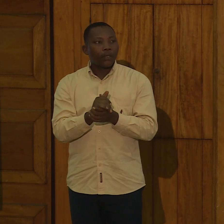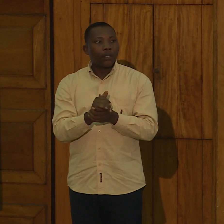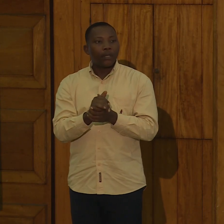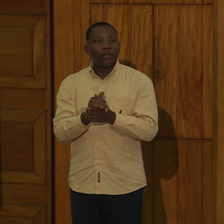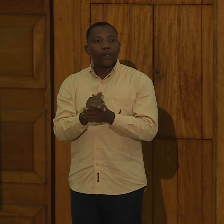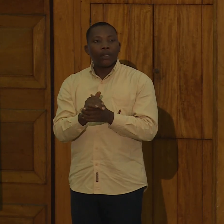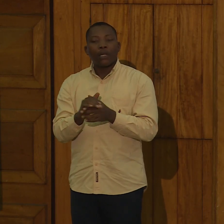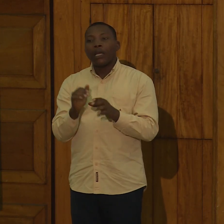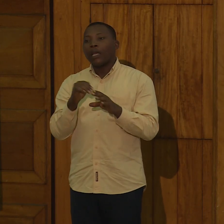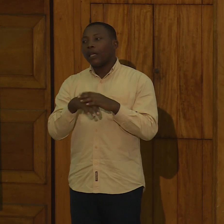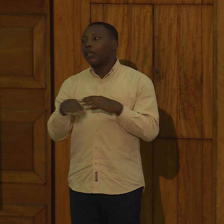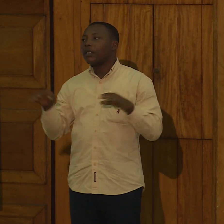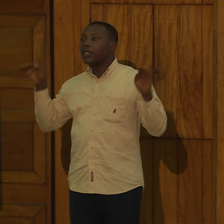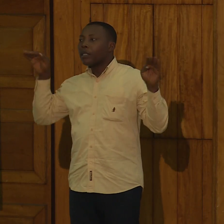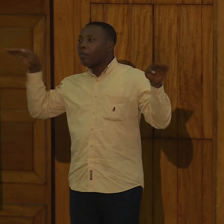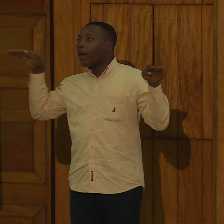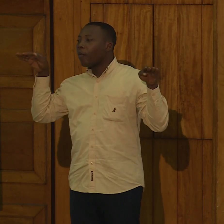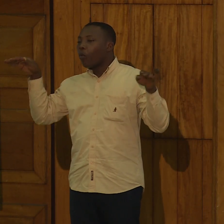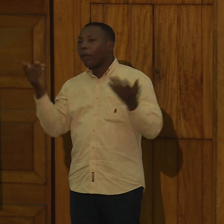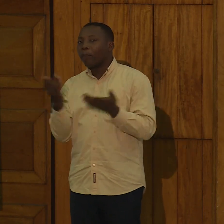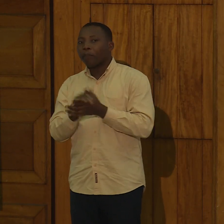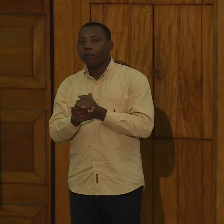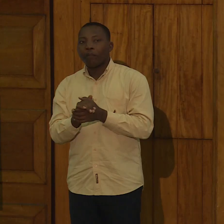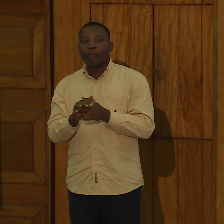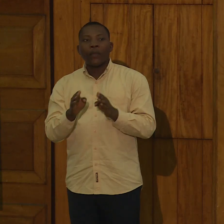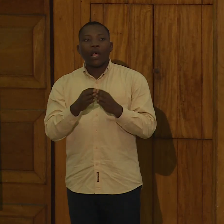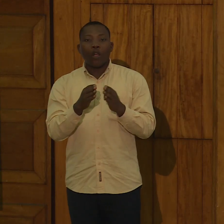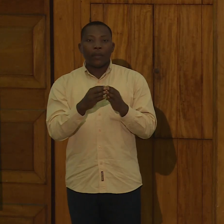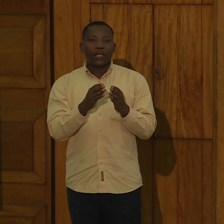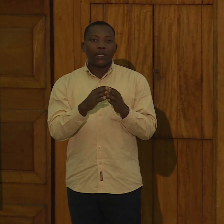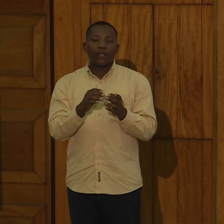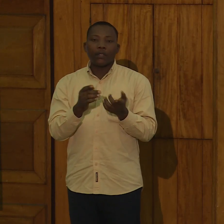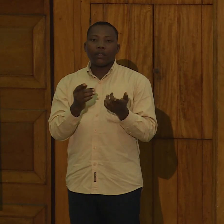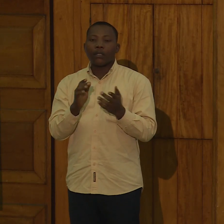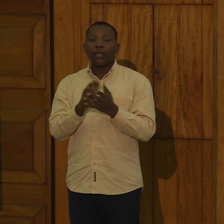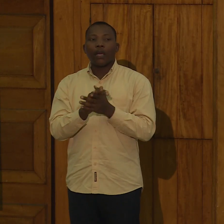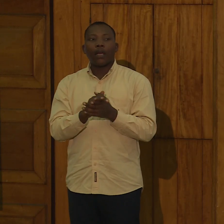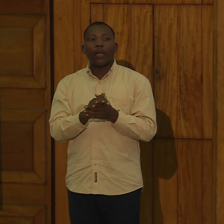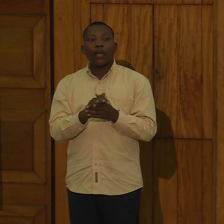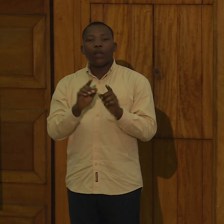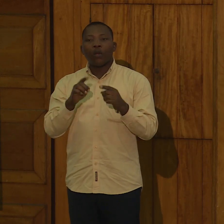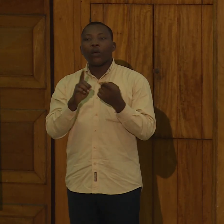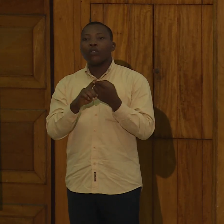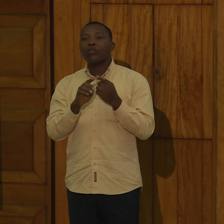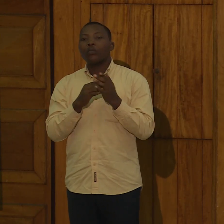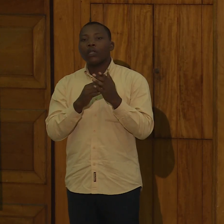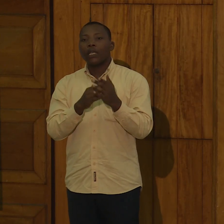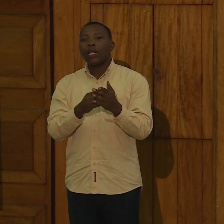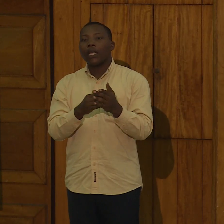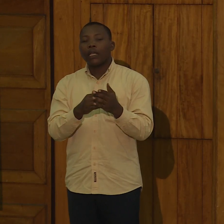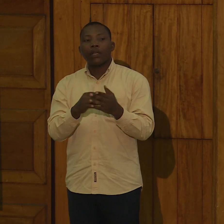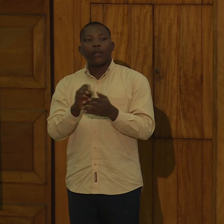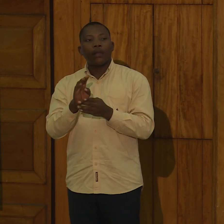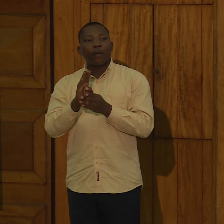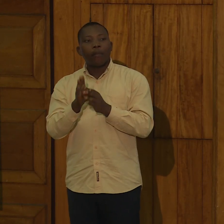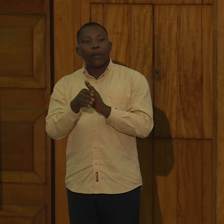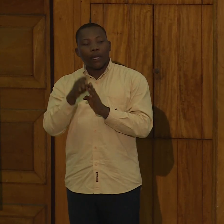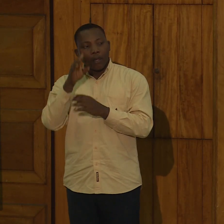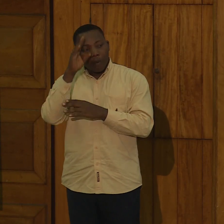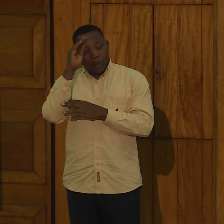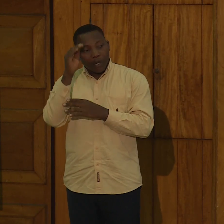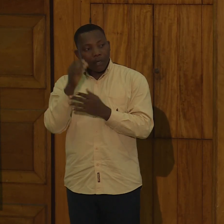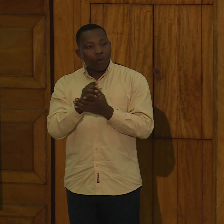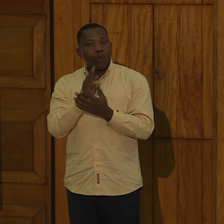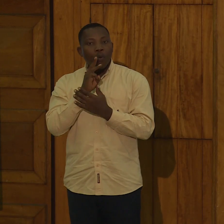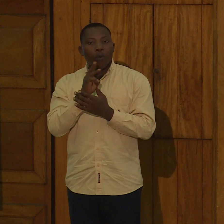in Zimbabwe. Our session is going to be led by Chikanya, whom I